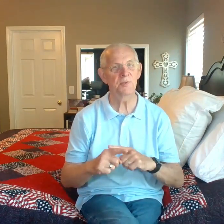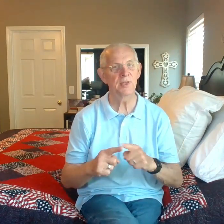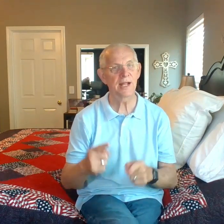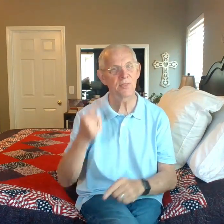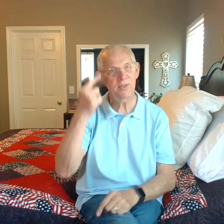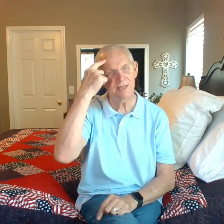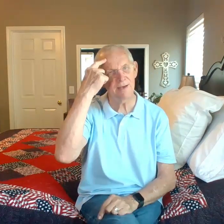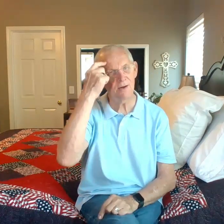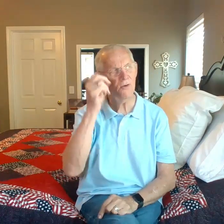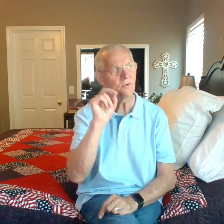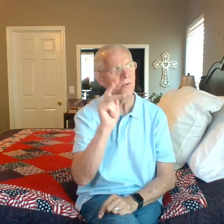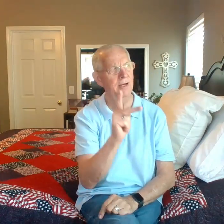I think,